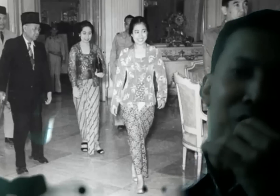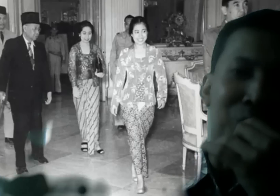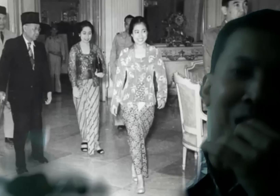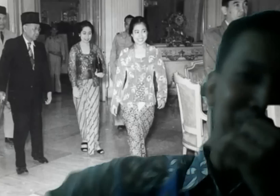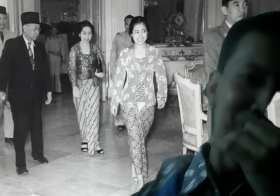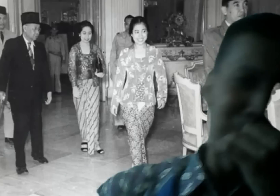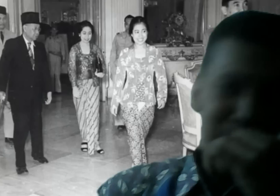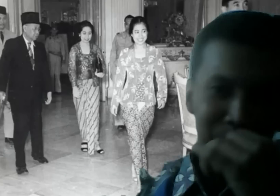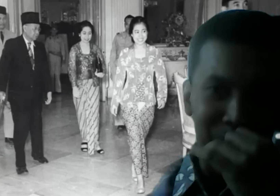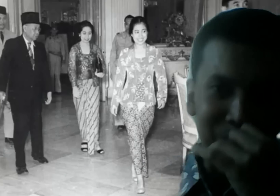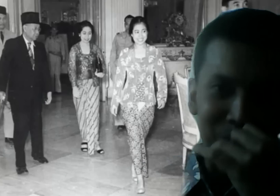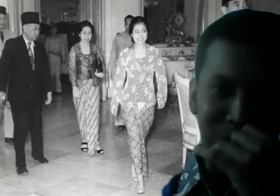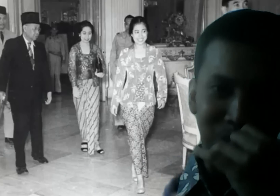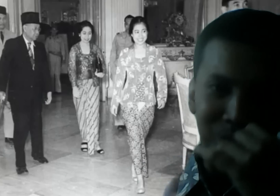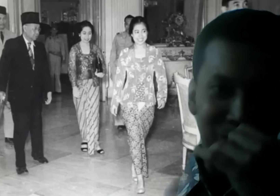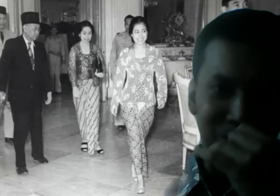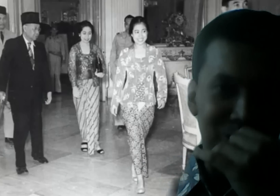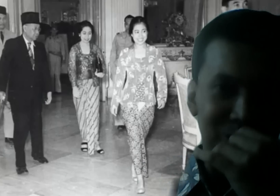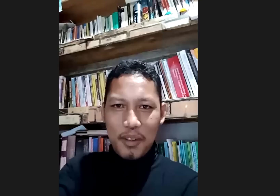Victor Zhuang.